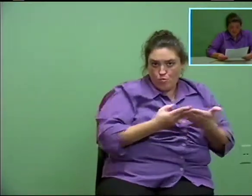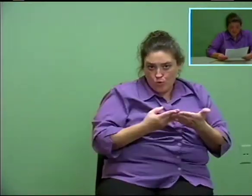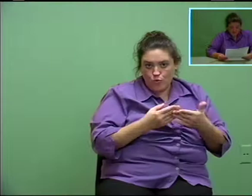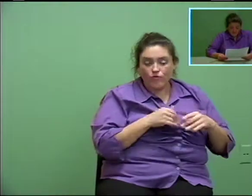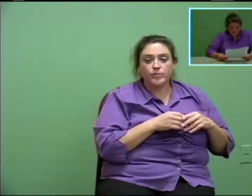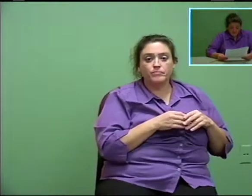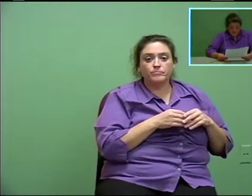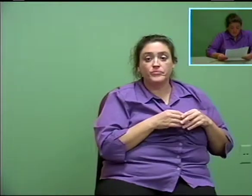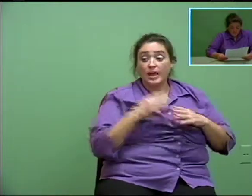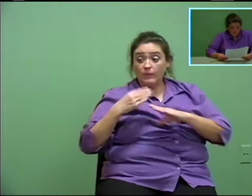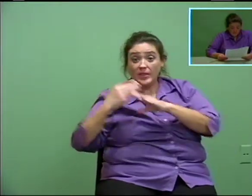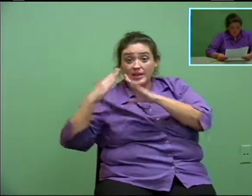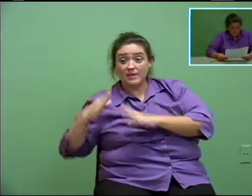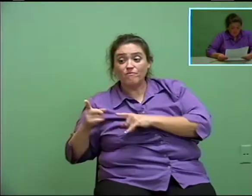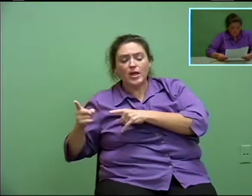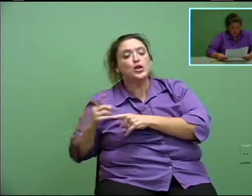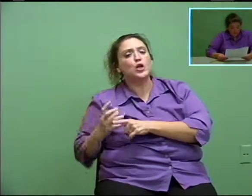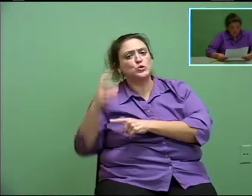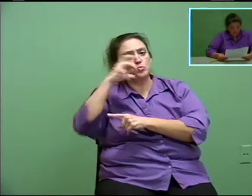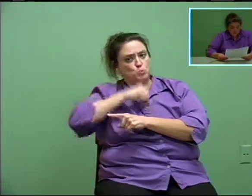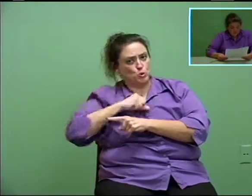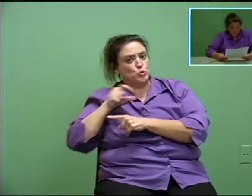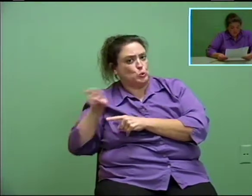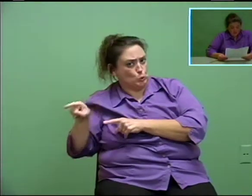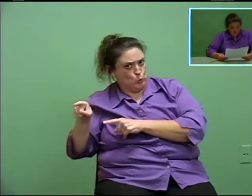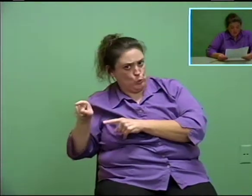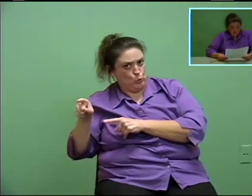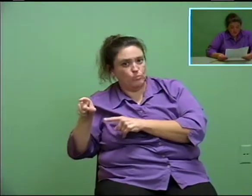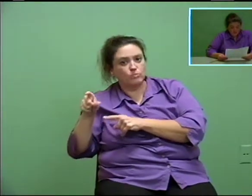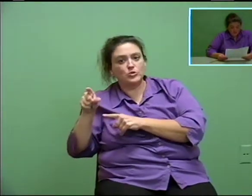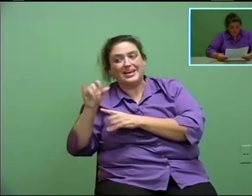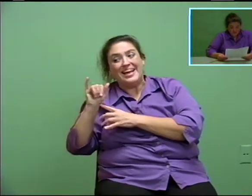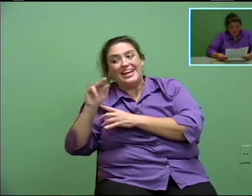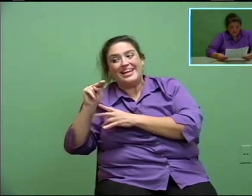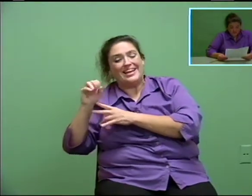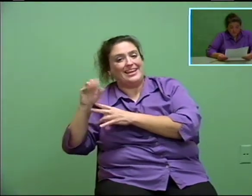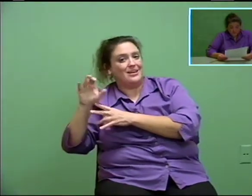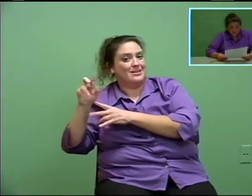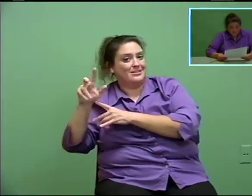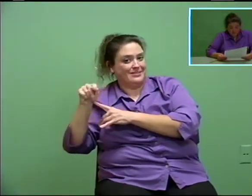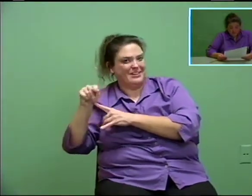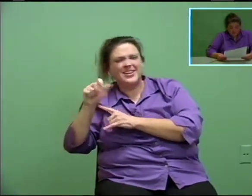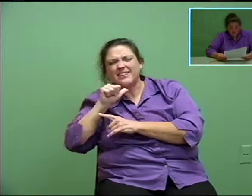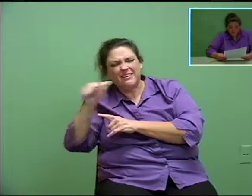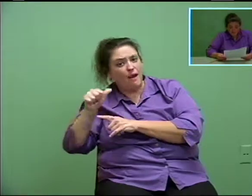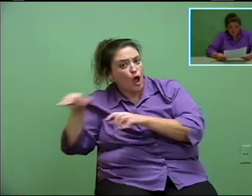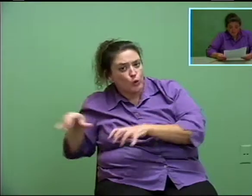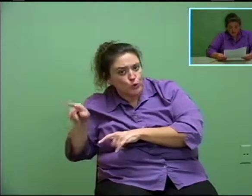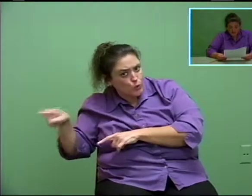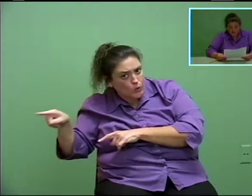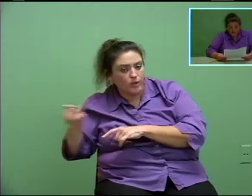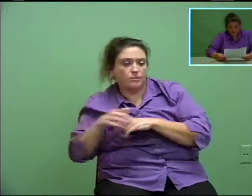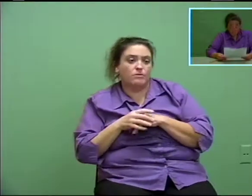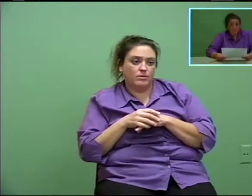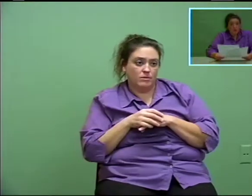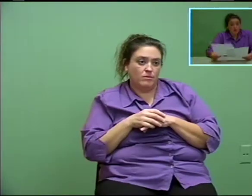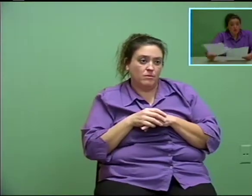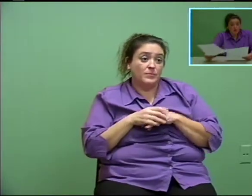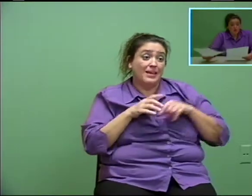be innocent. This presumption requires that the people prove a defendant guilty beyond a reasonable